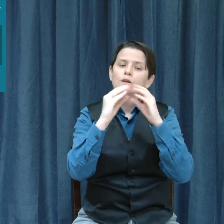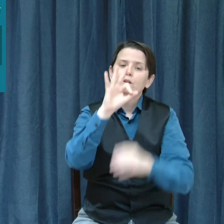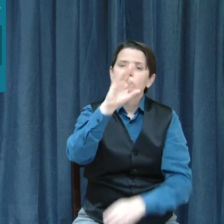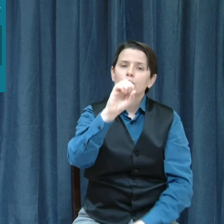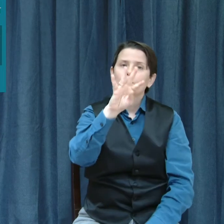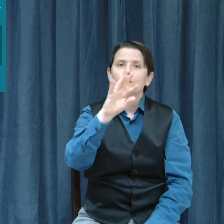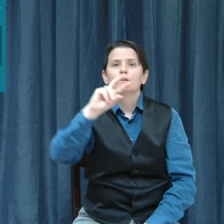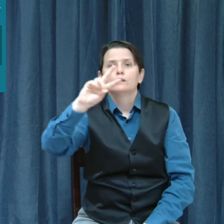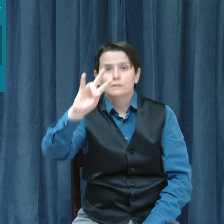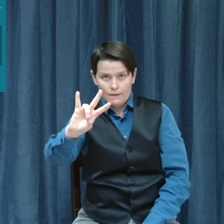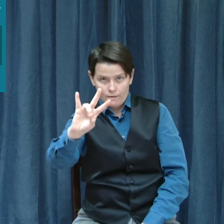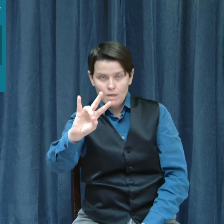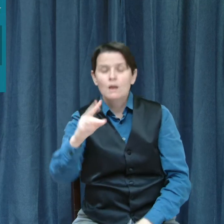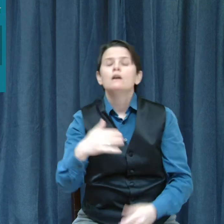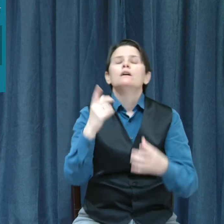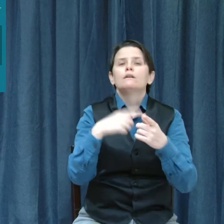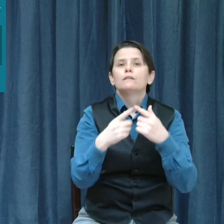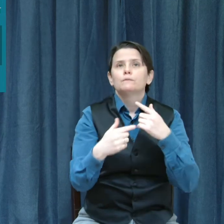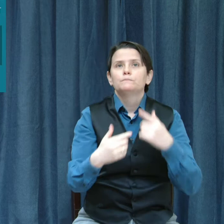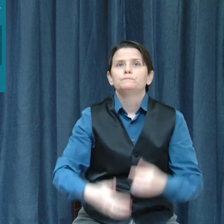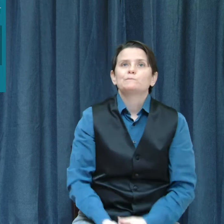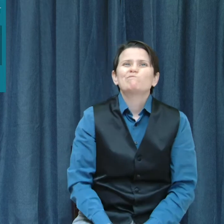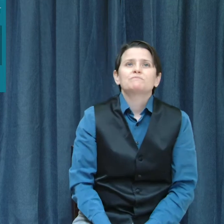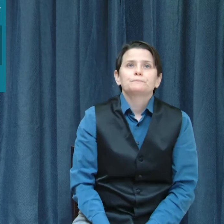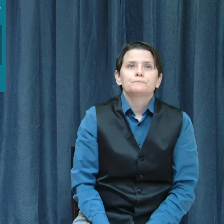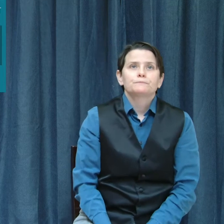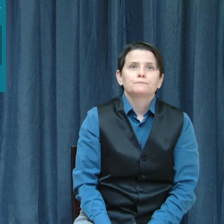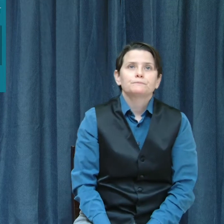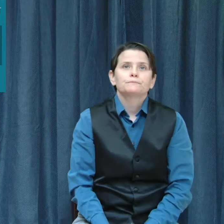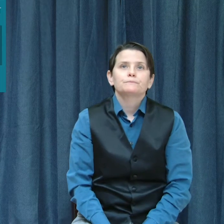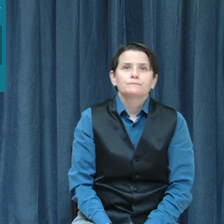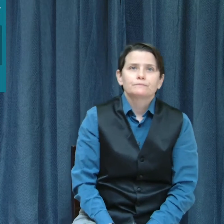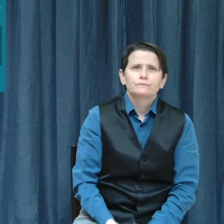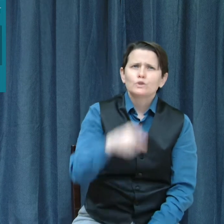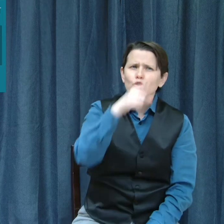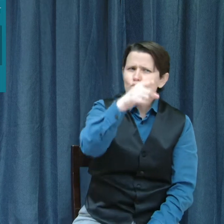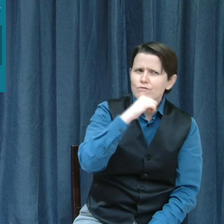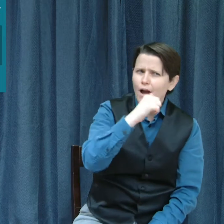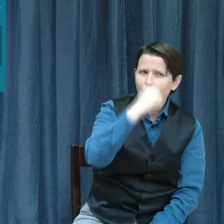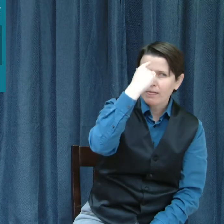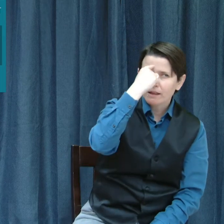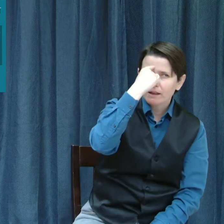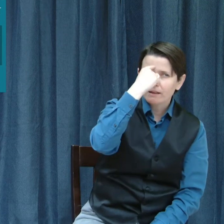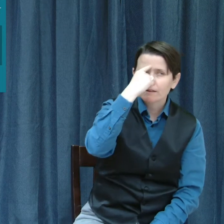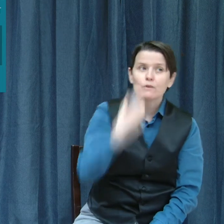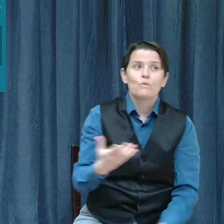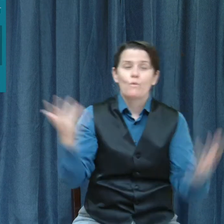today. Are you not thinking what I'm not thinking? Would you like to think less and be